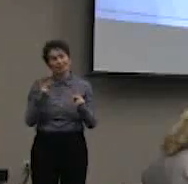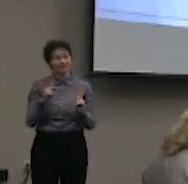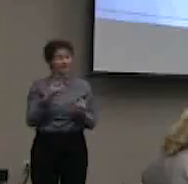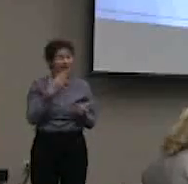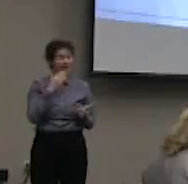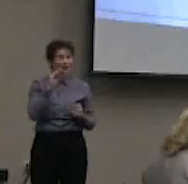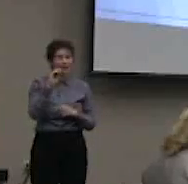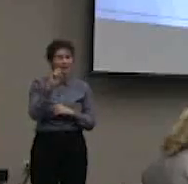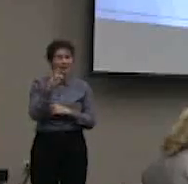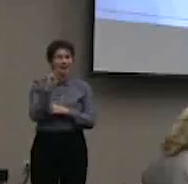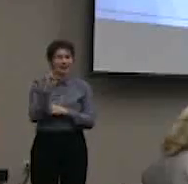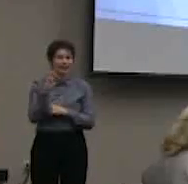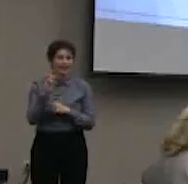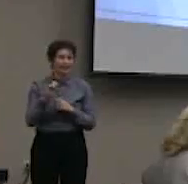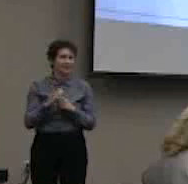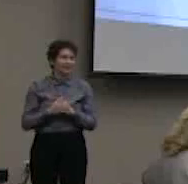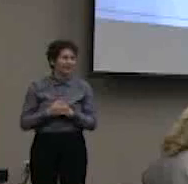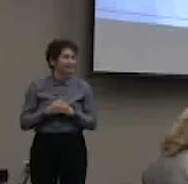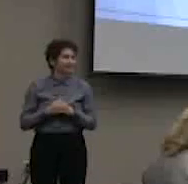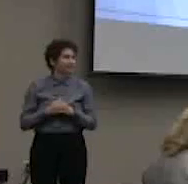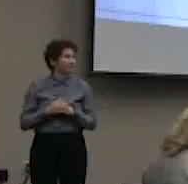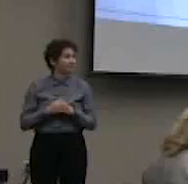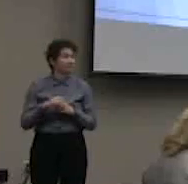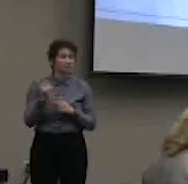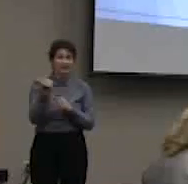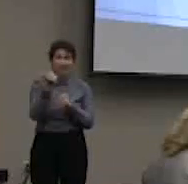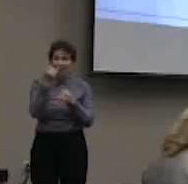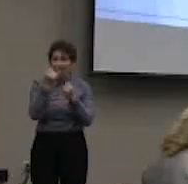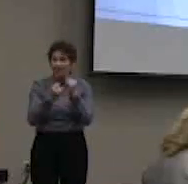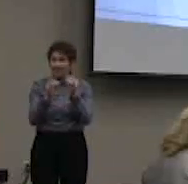Any last comments from the group? I